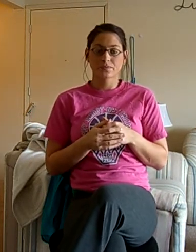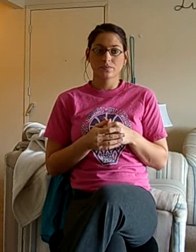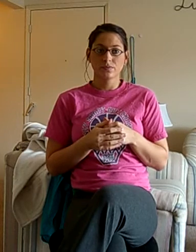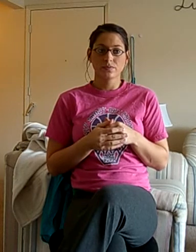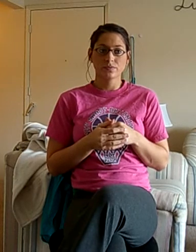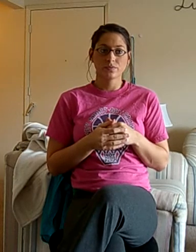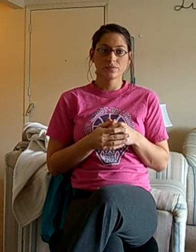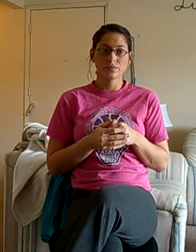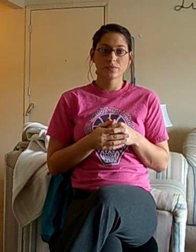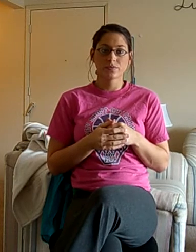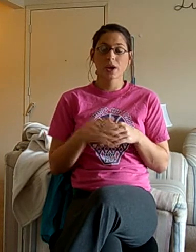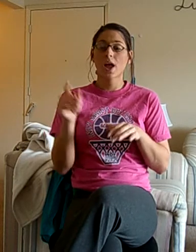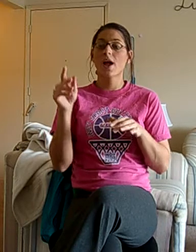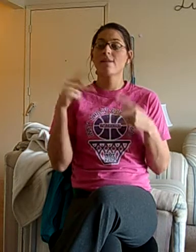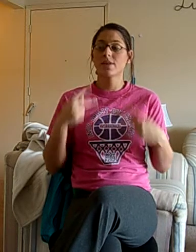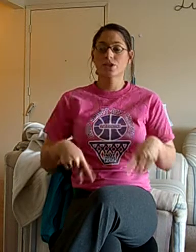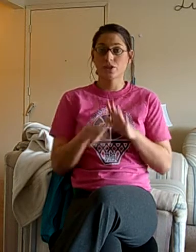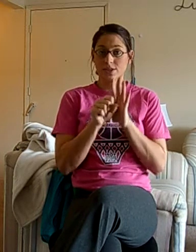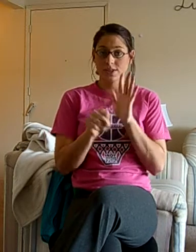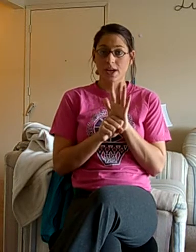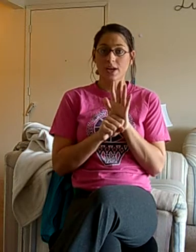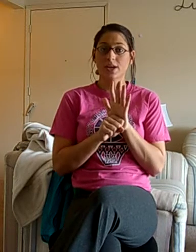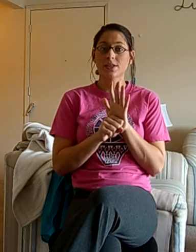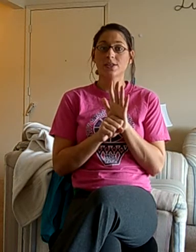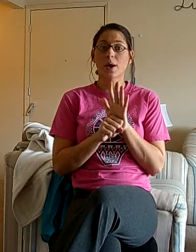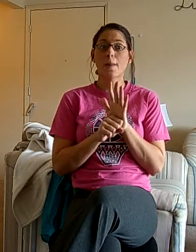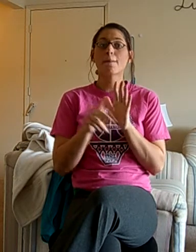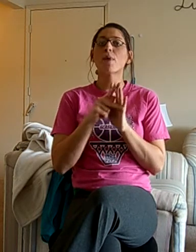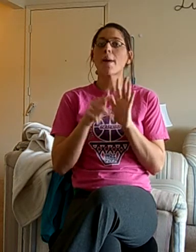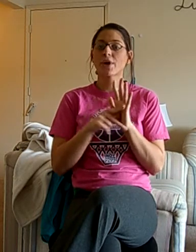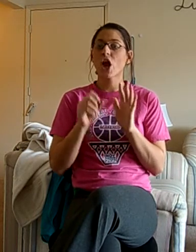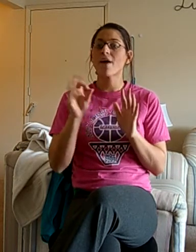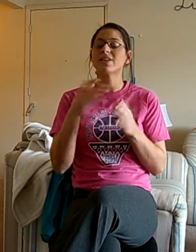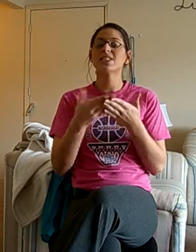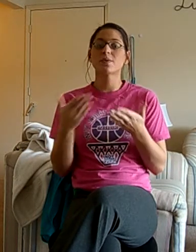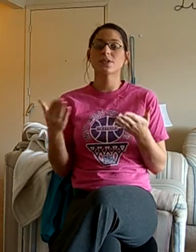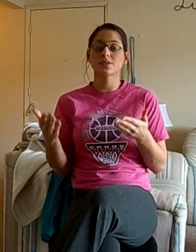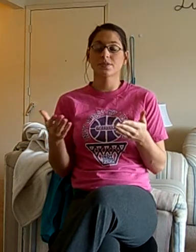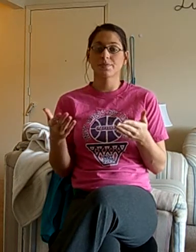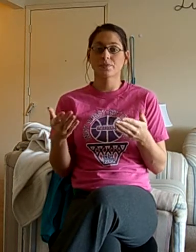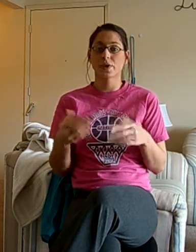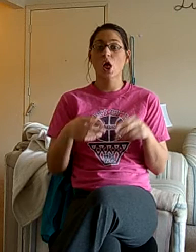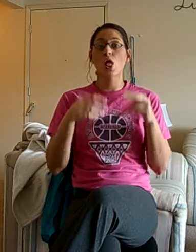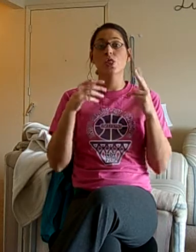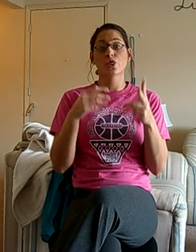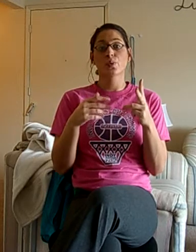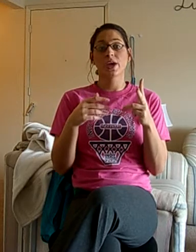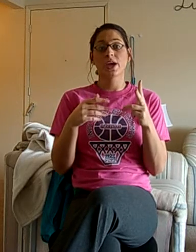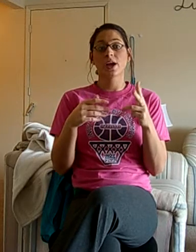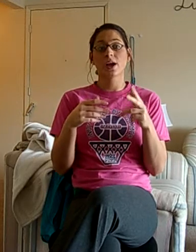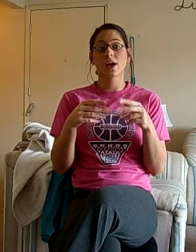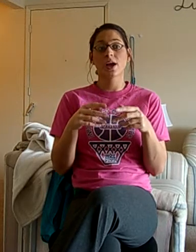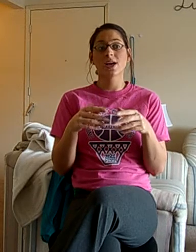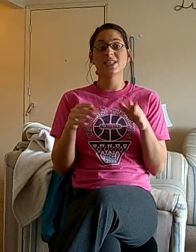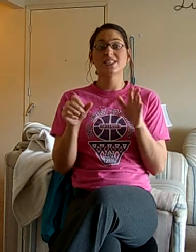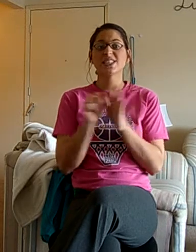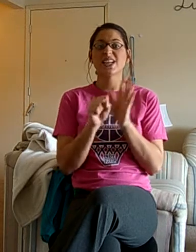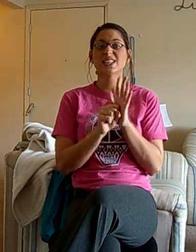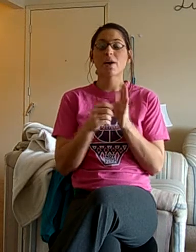And physical state is a property of a substance. And here are your three common states of matter, and they can be distinguished